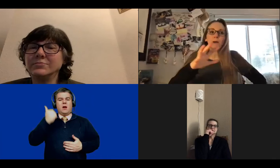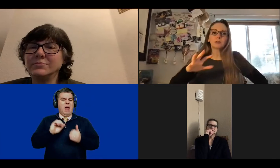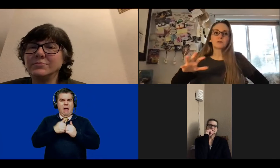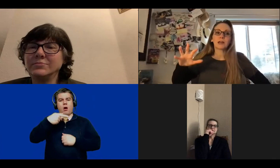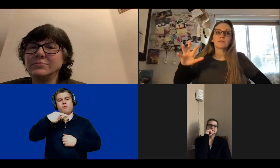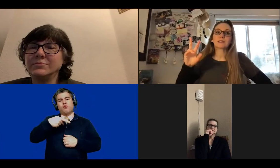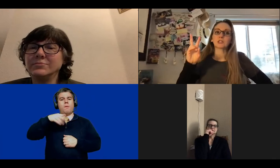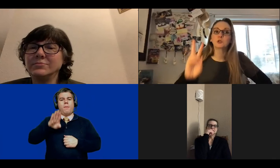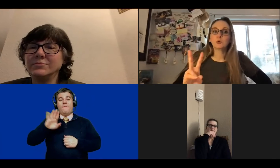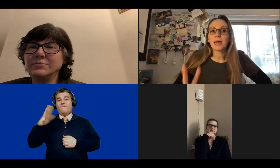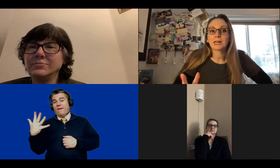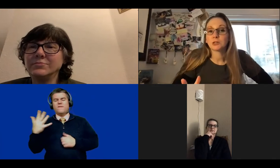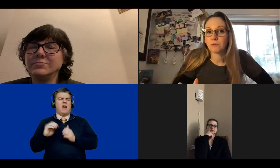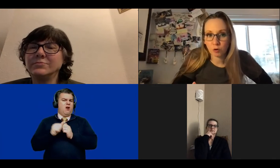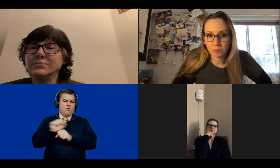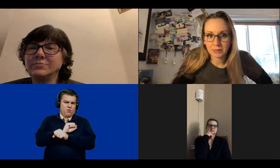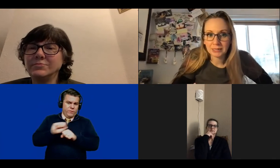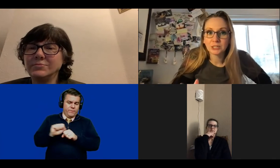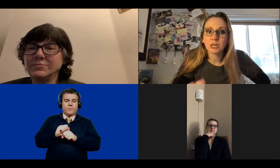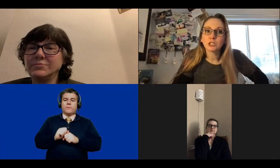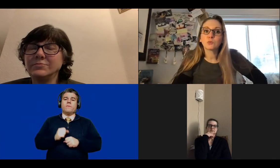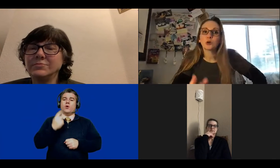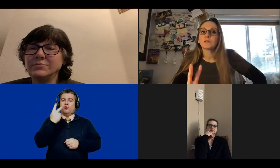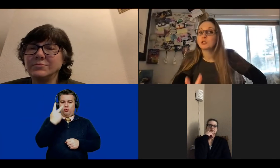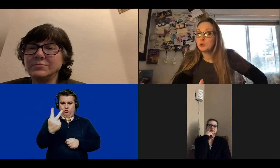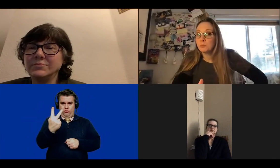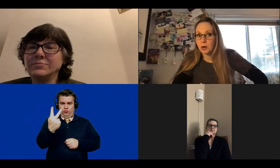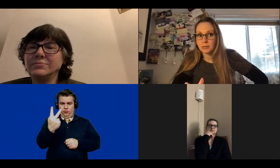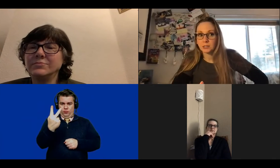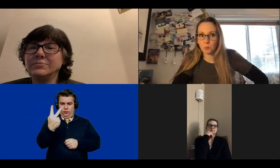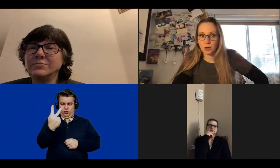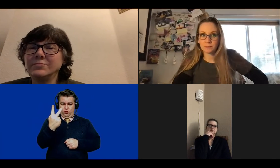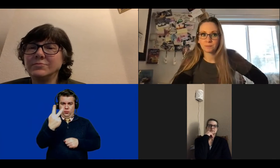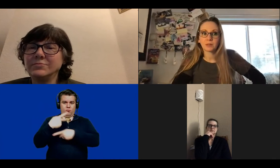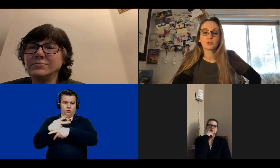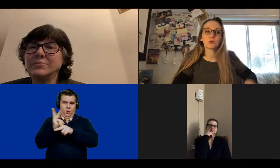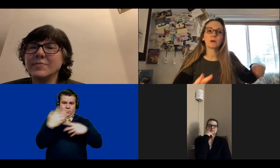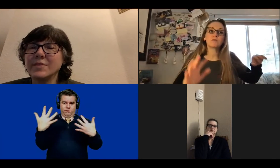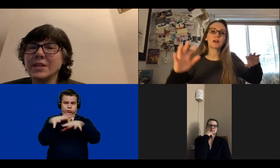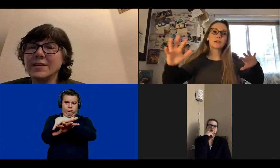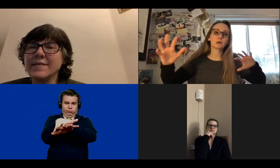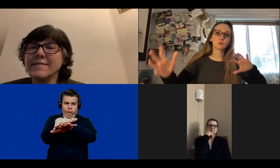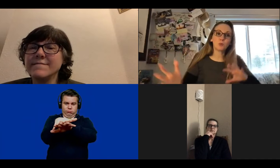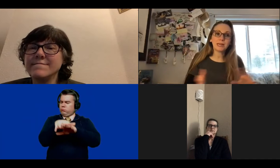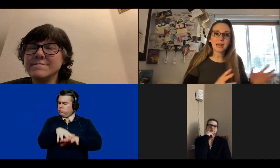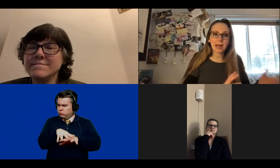Well, PROBIO5 is a dual action formula. It does the work of 2 products in one. So